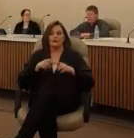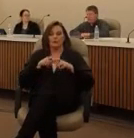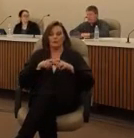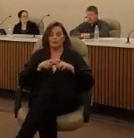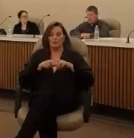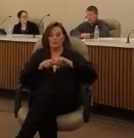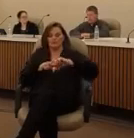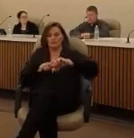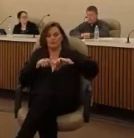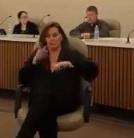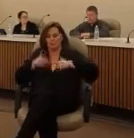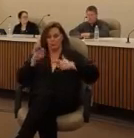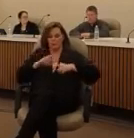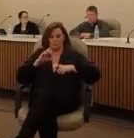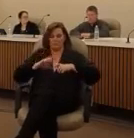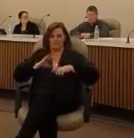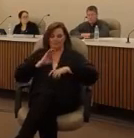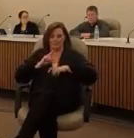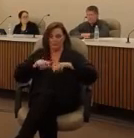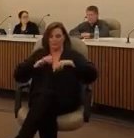through because of wetlands, so.